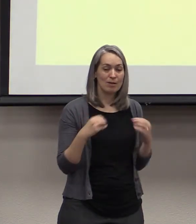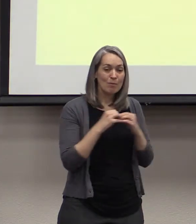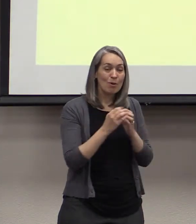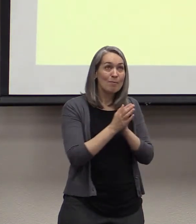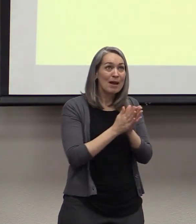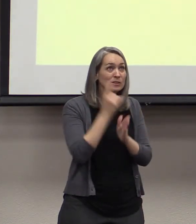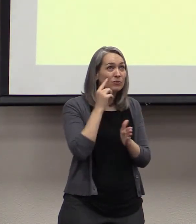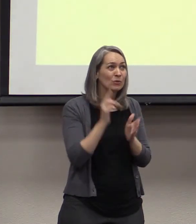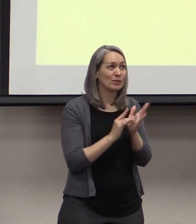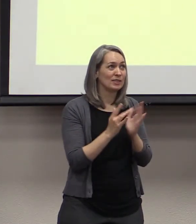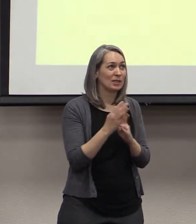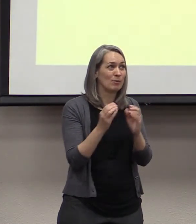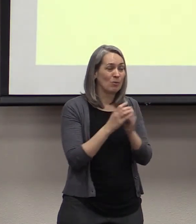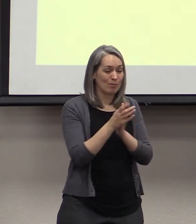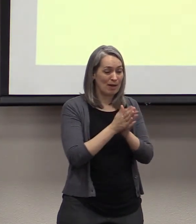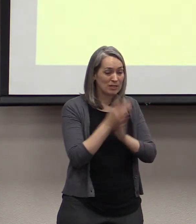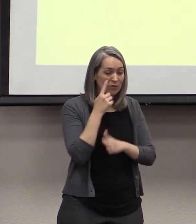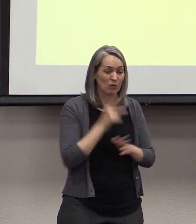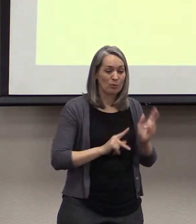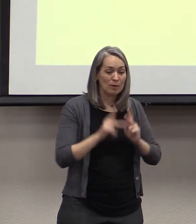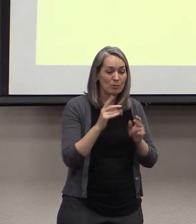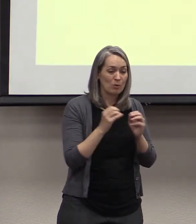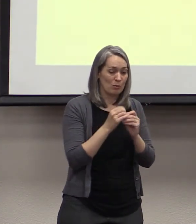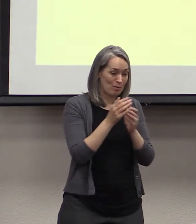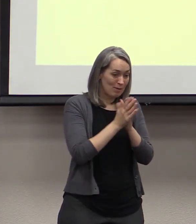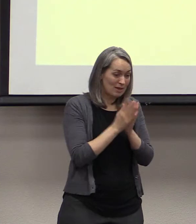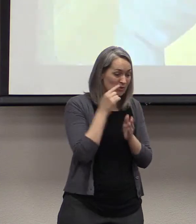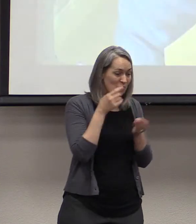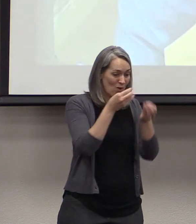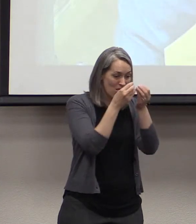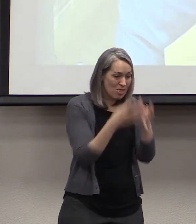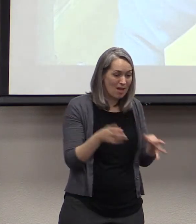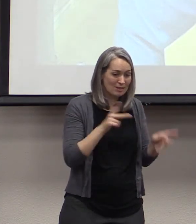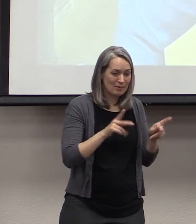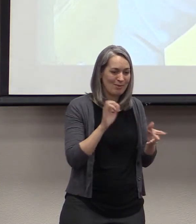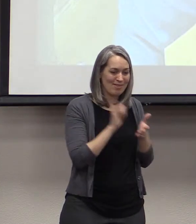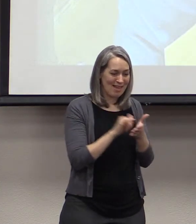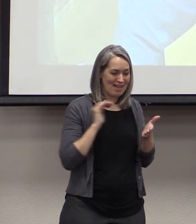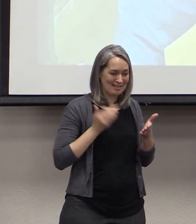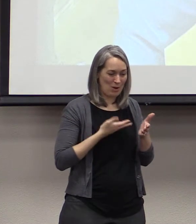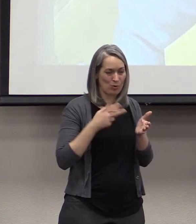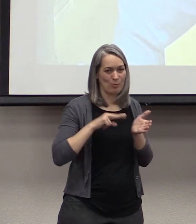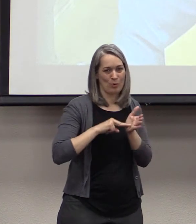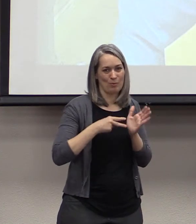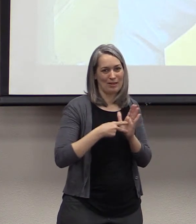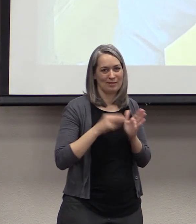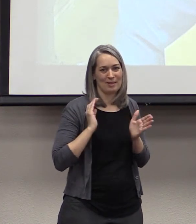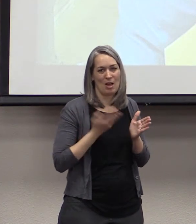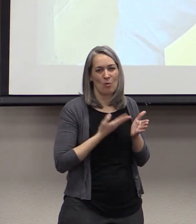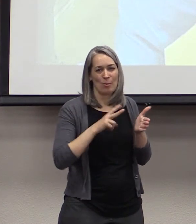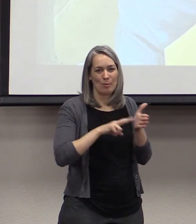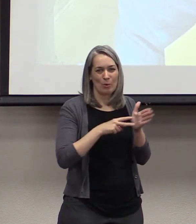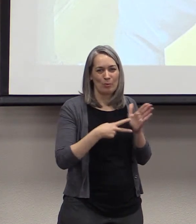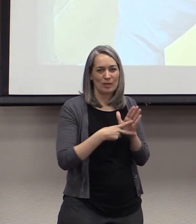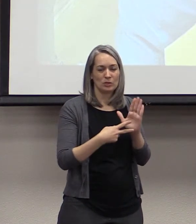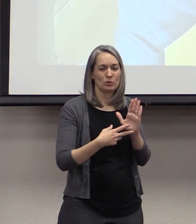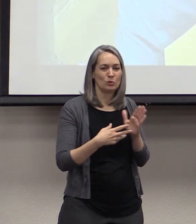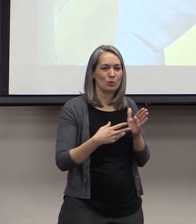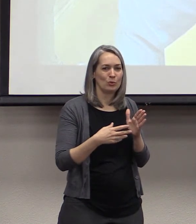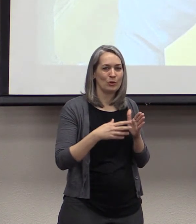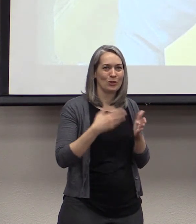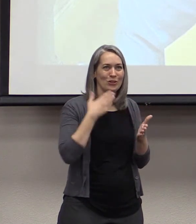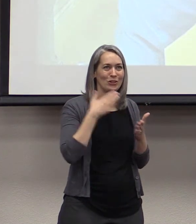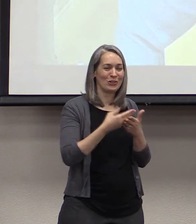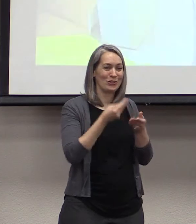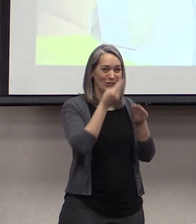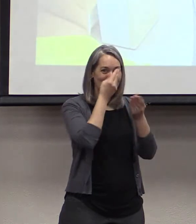for people, more passion for the lost. That's our purpose. Our purpose is to share that good